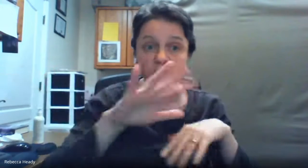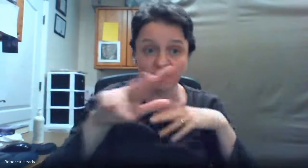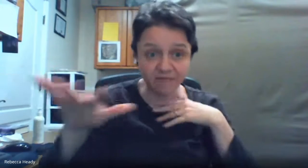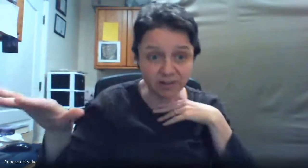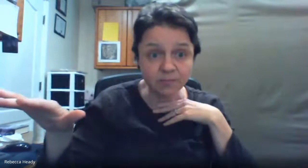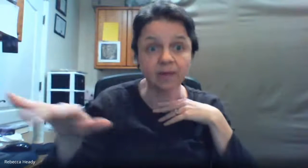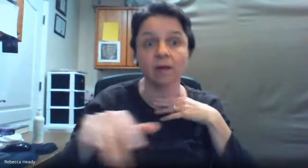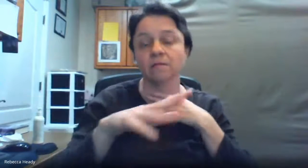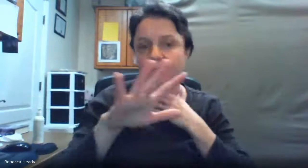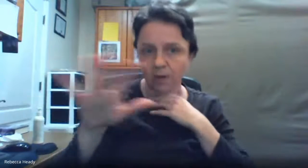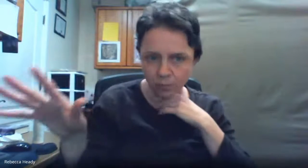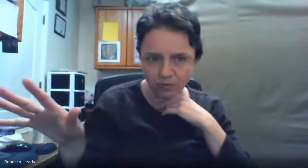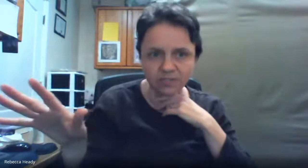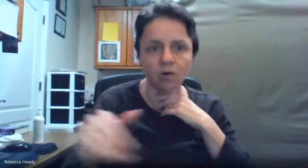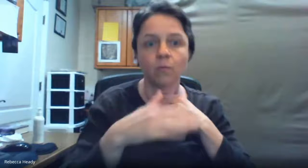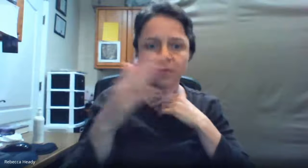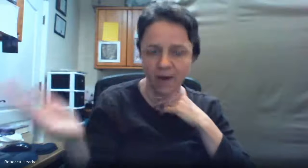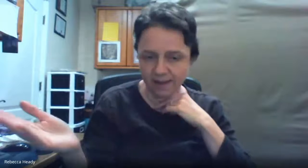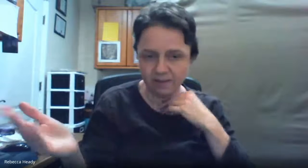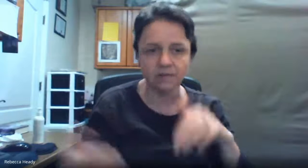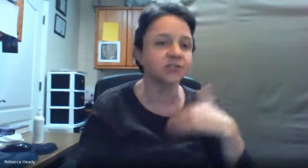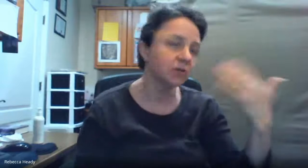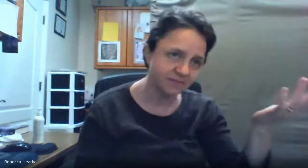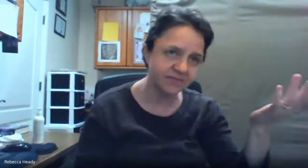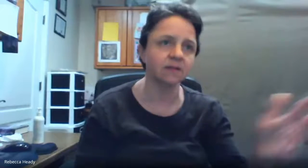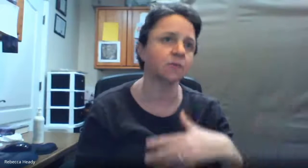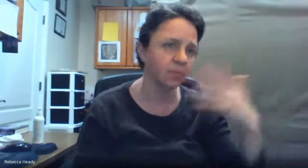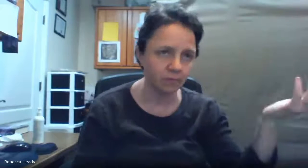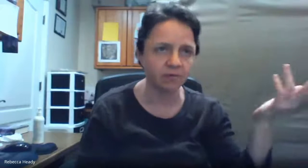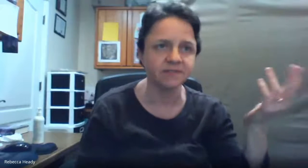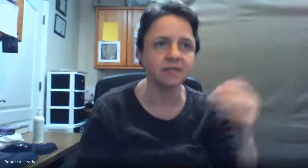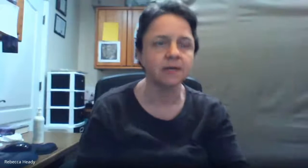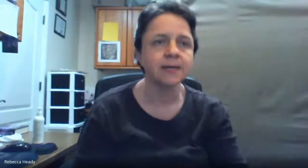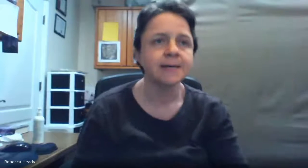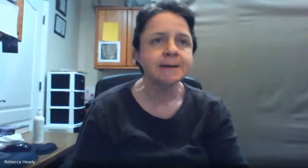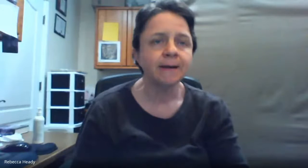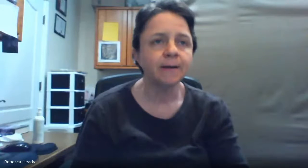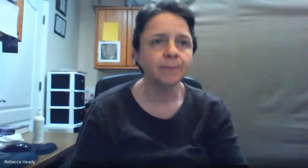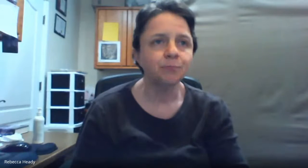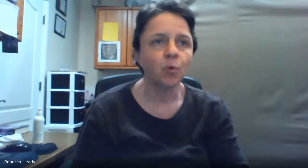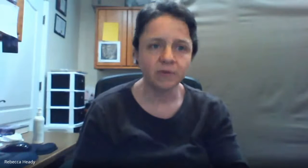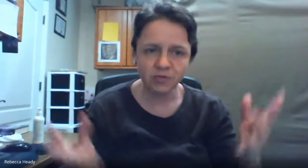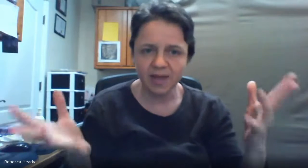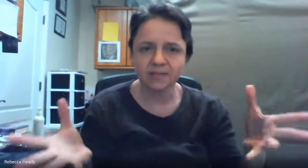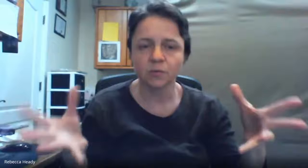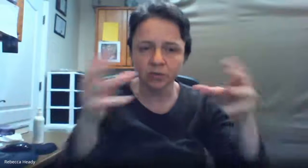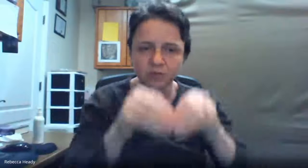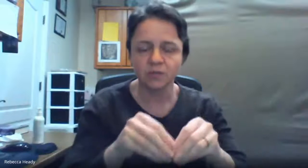of the finger spelling, all of the numbers, they're all with your right hand unless you're a lefty, and then it would be with your left hand. Whenever you do hands that are produced with